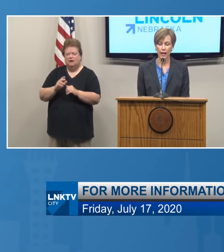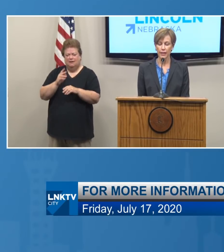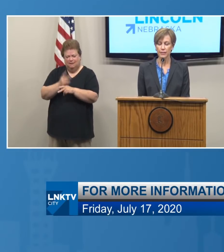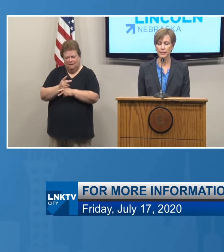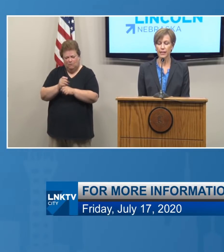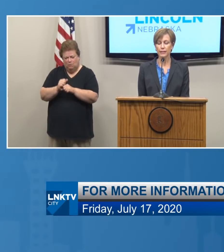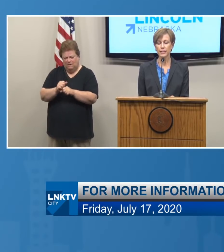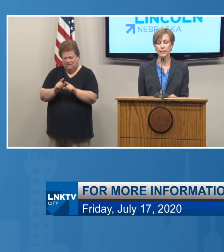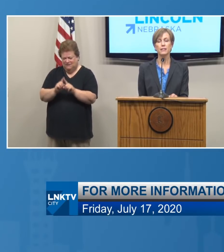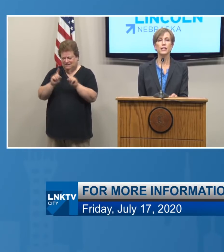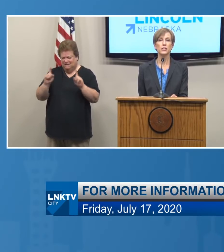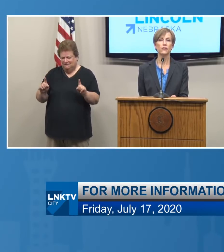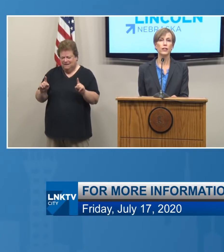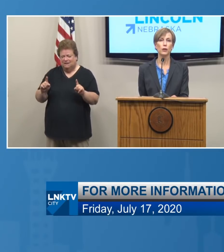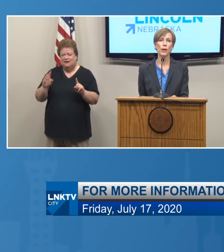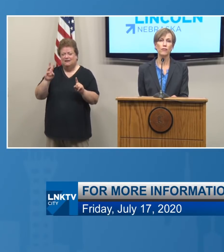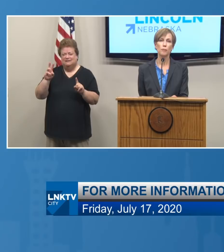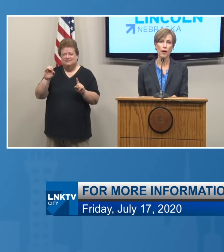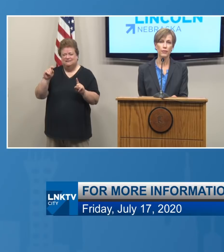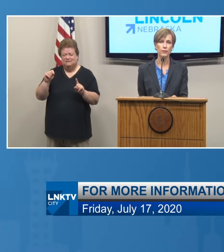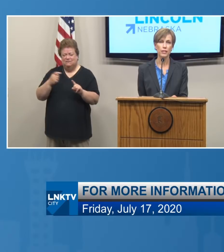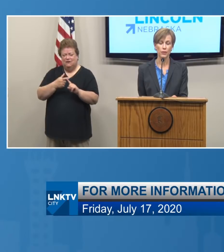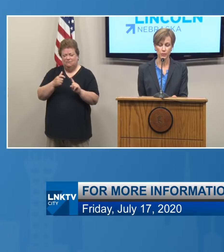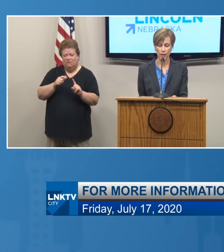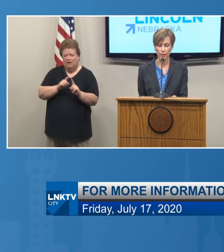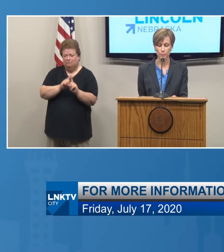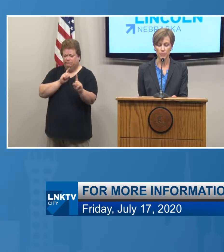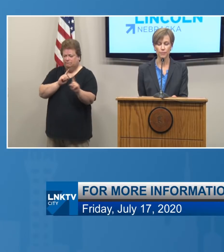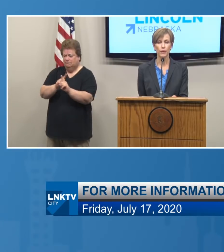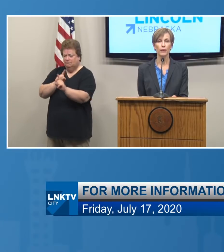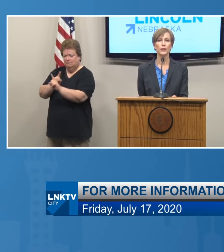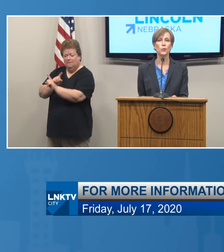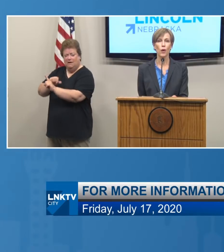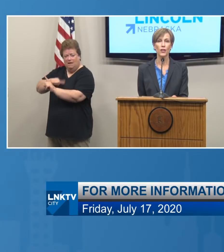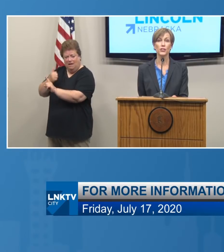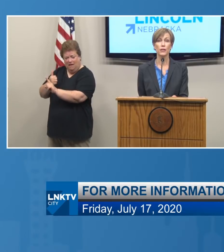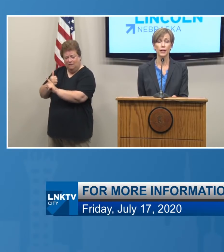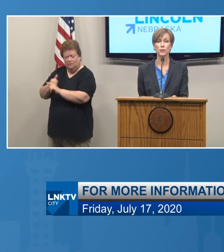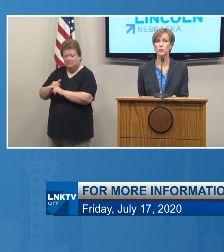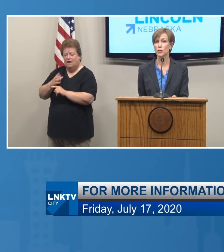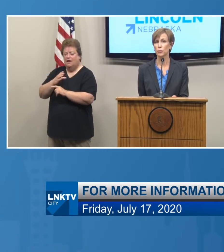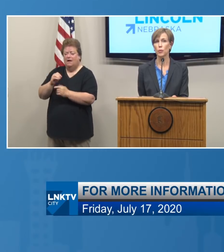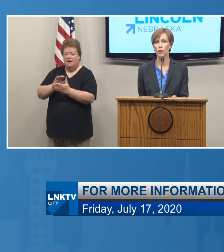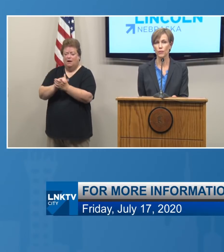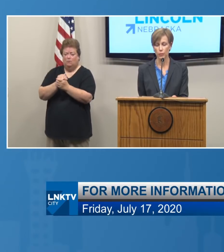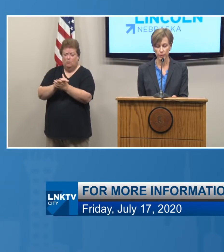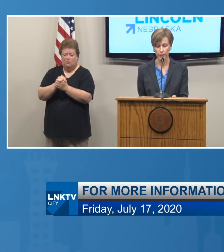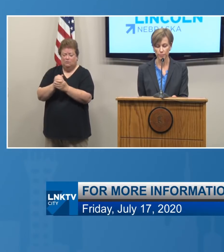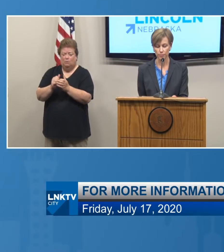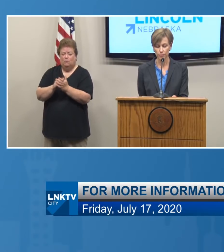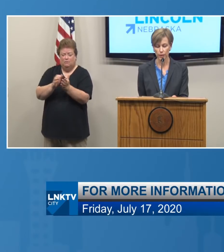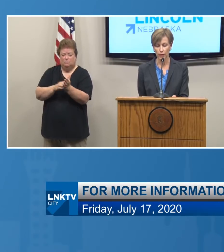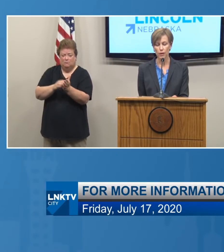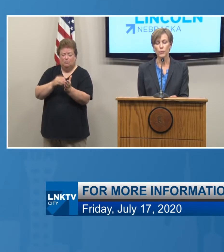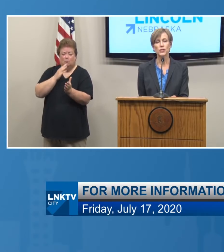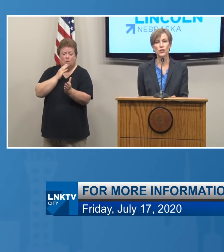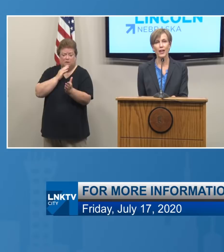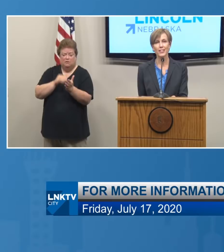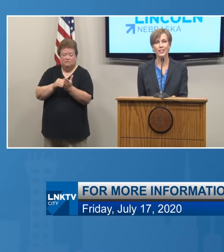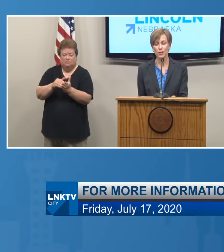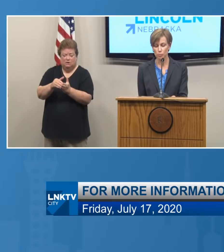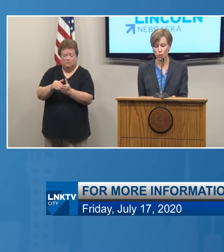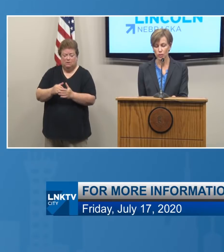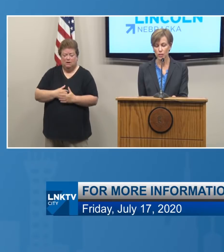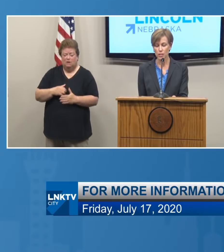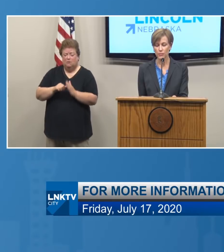distance and stay at least 6 feet away from others at all times, and to wash your hands with soap and water frequently. We